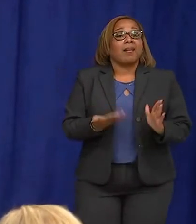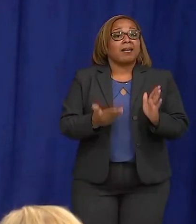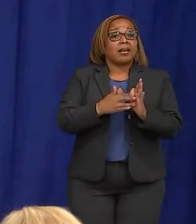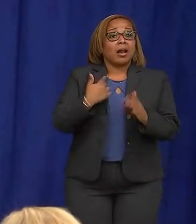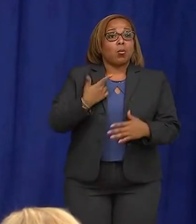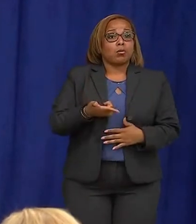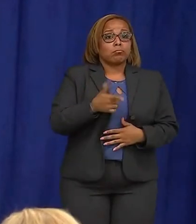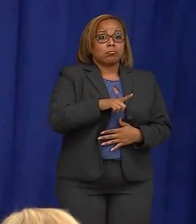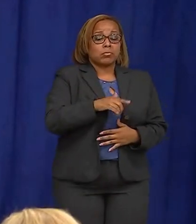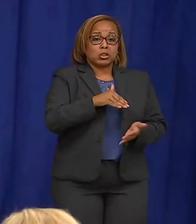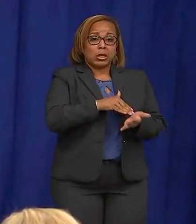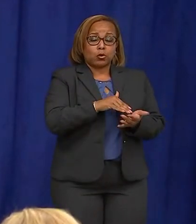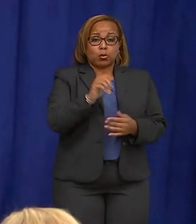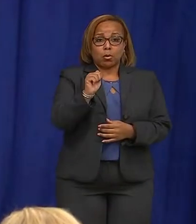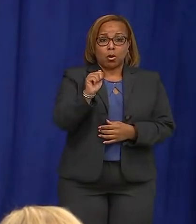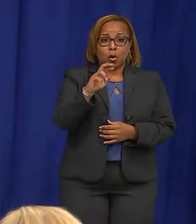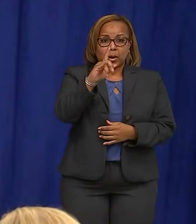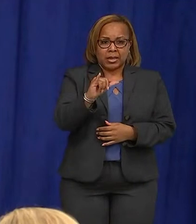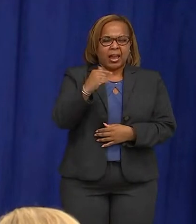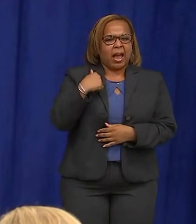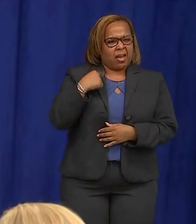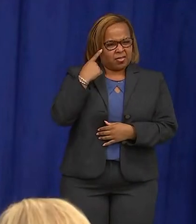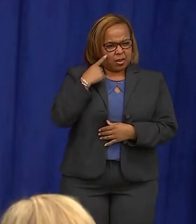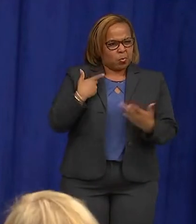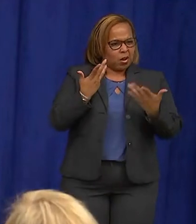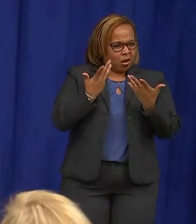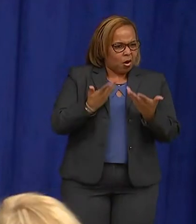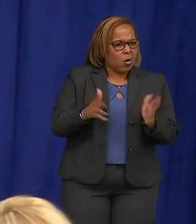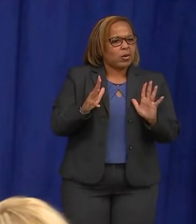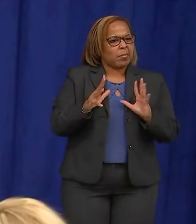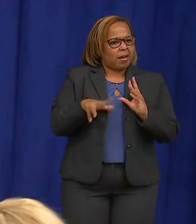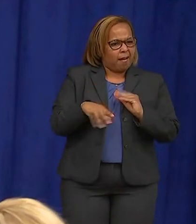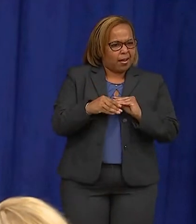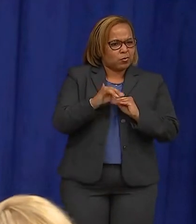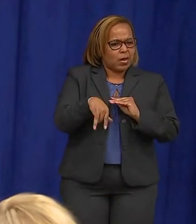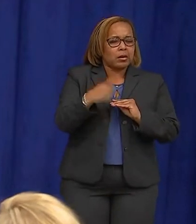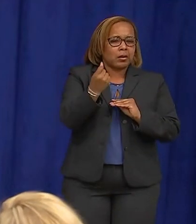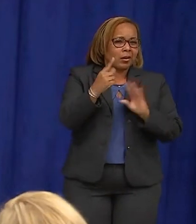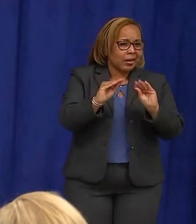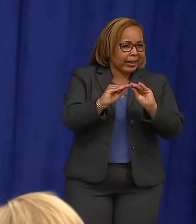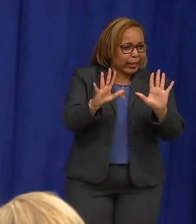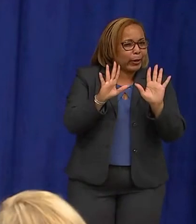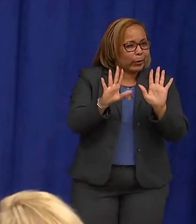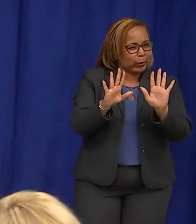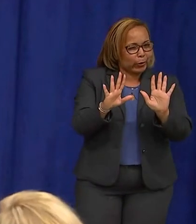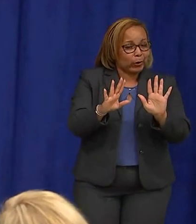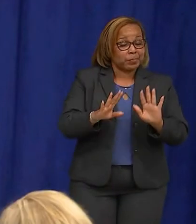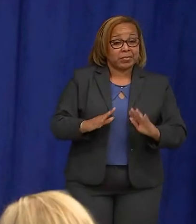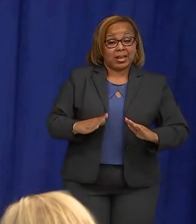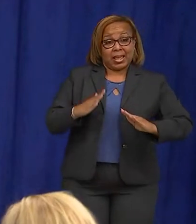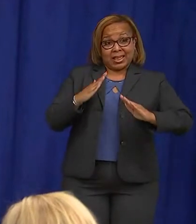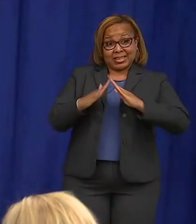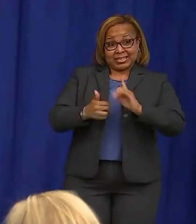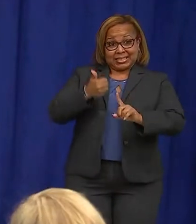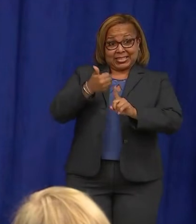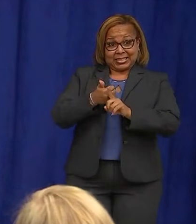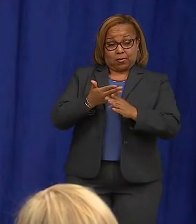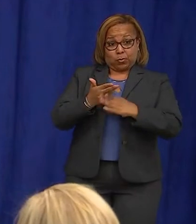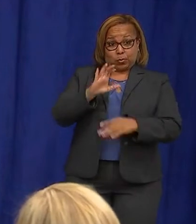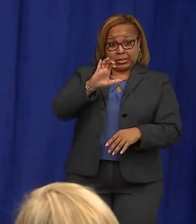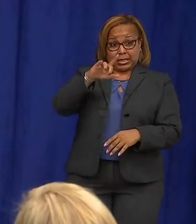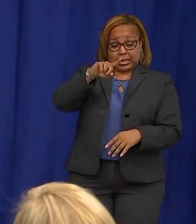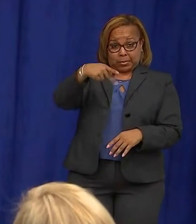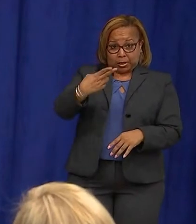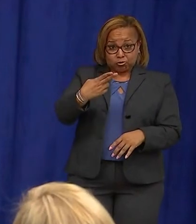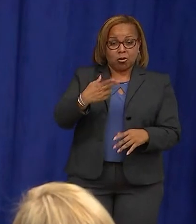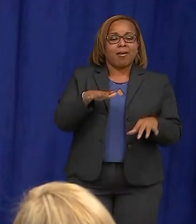I'll defer to Dr. Artery. I think we've already have been adding to it. And just to be clear, the city itself, through the CDPH,